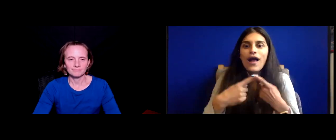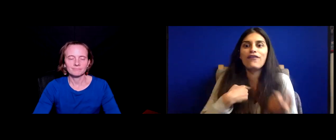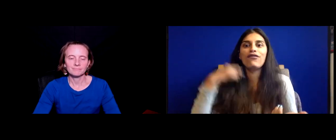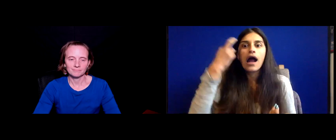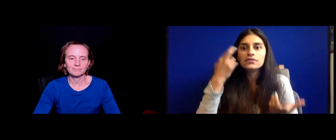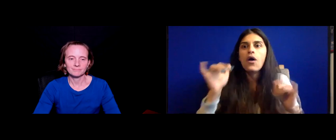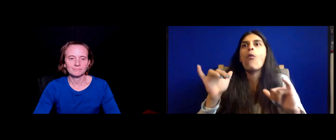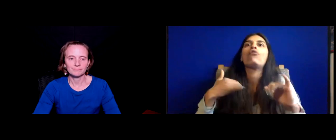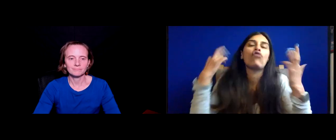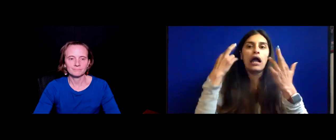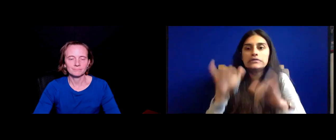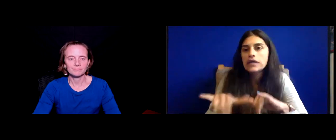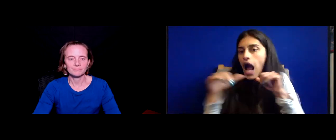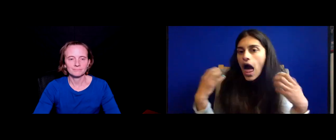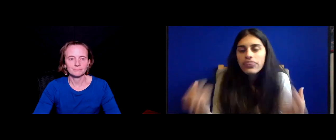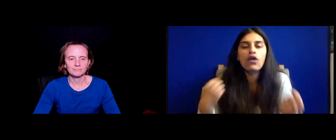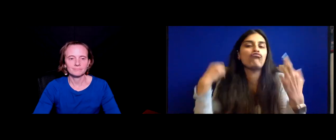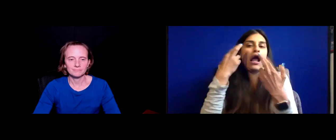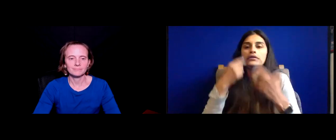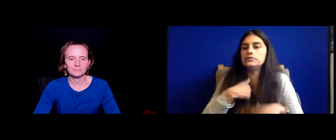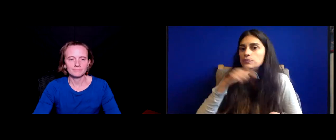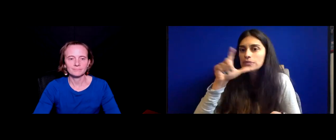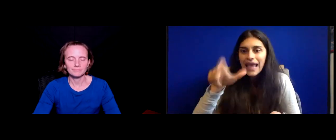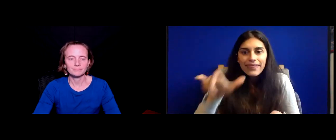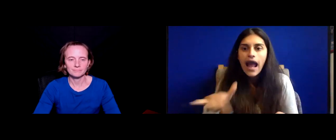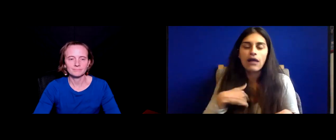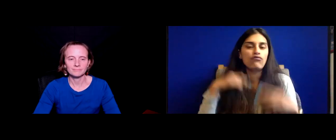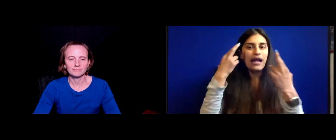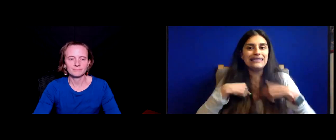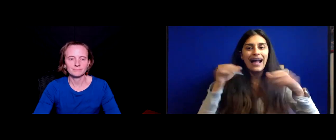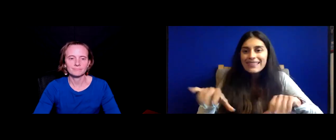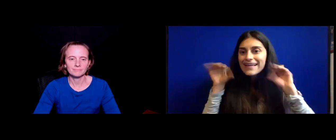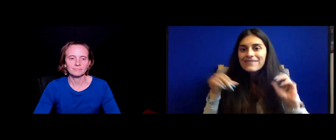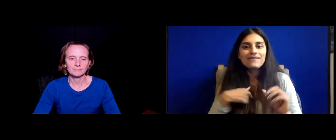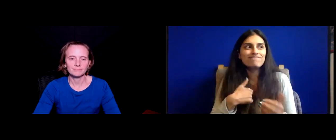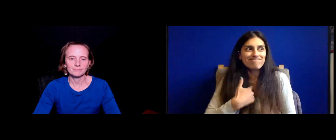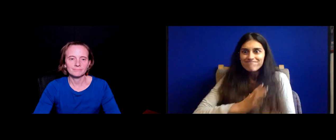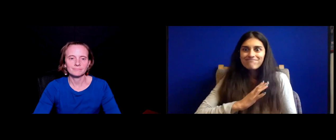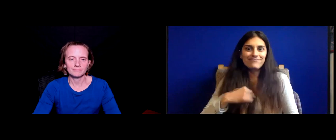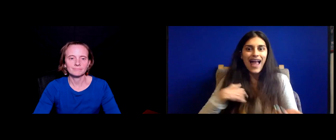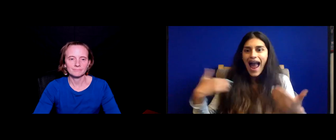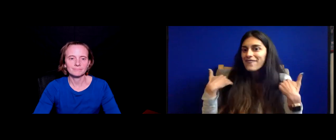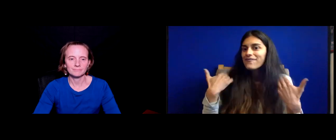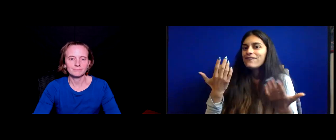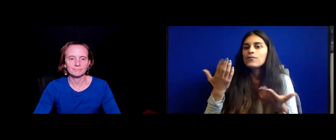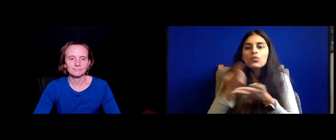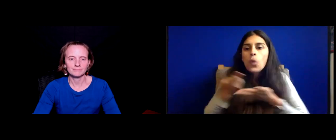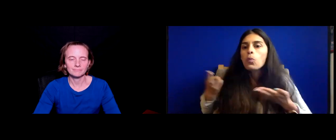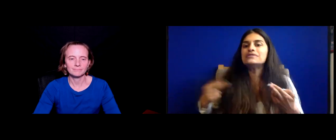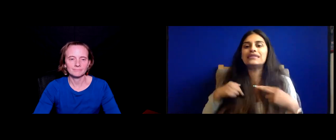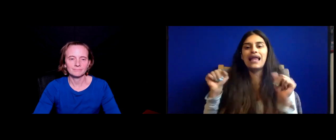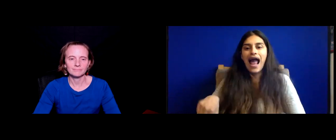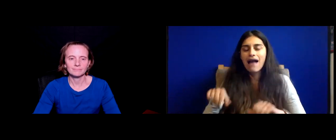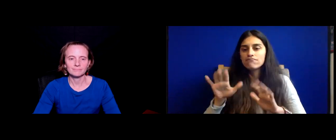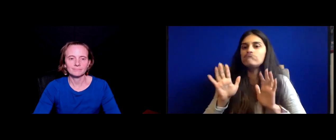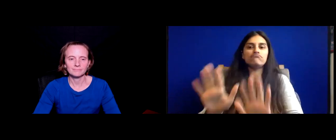you know, terrible sexual assault in that way. It wasn't healthy. And finally, I realized,